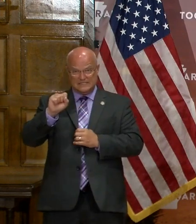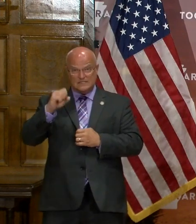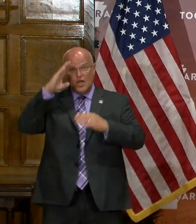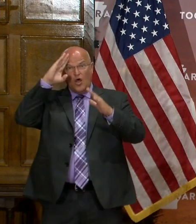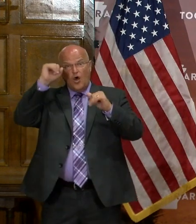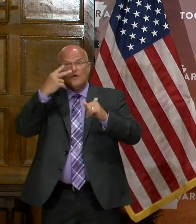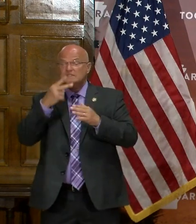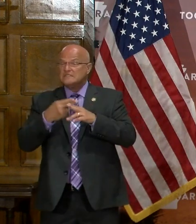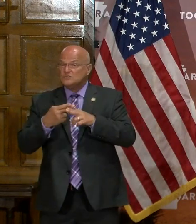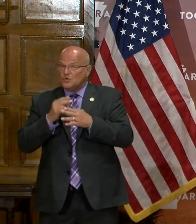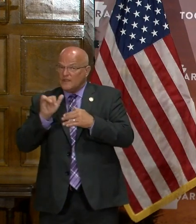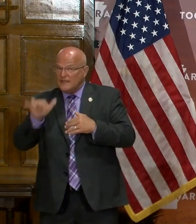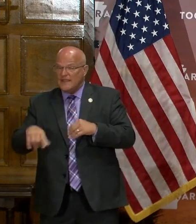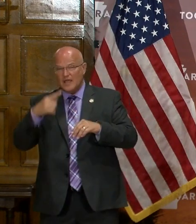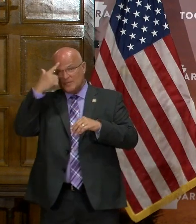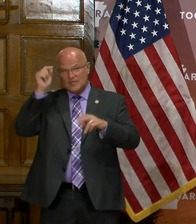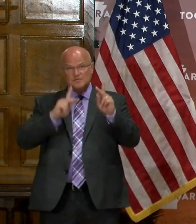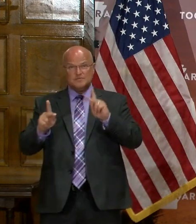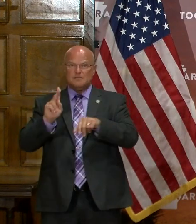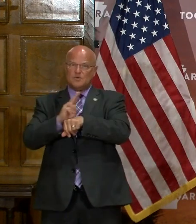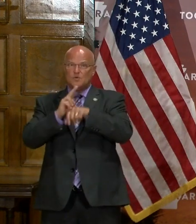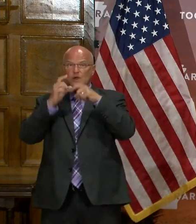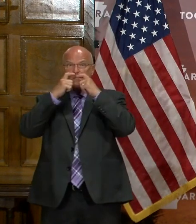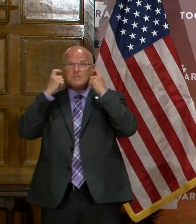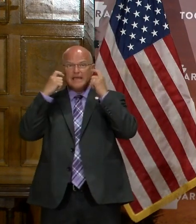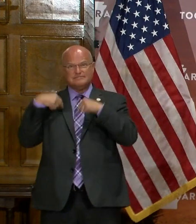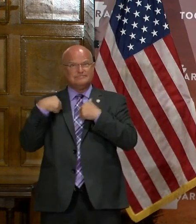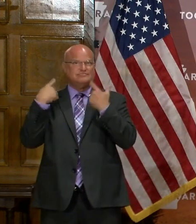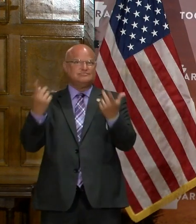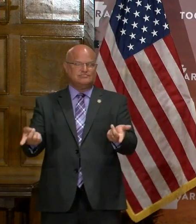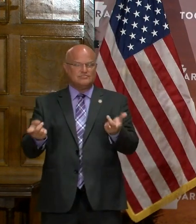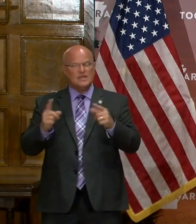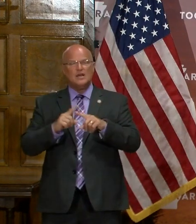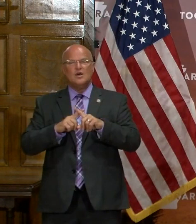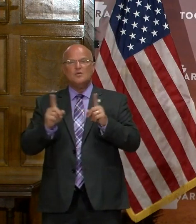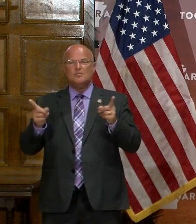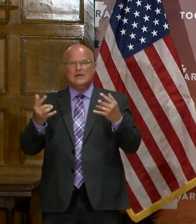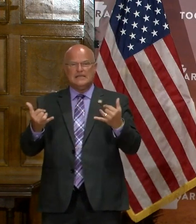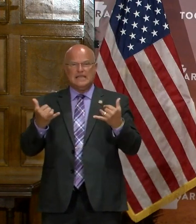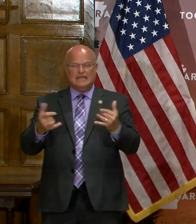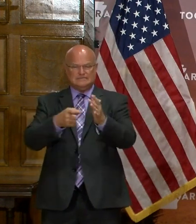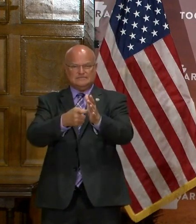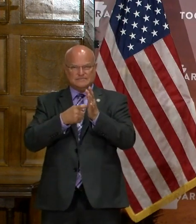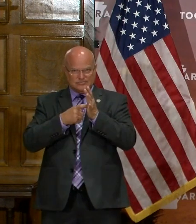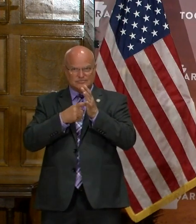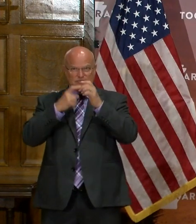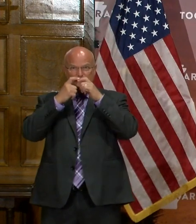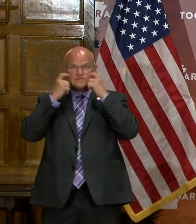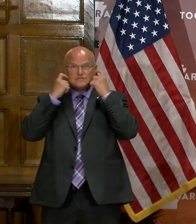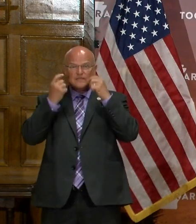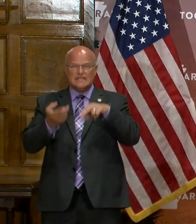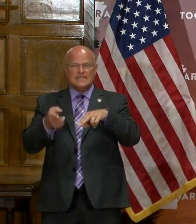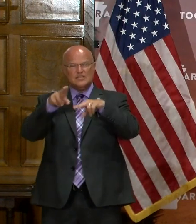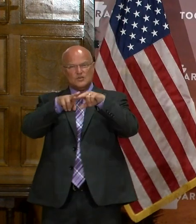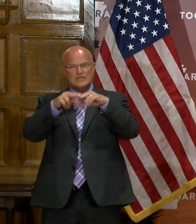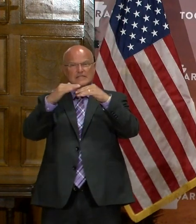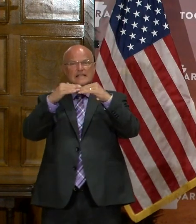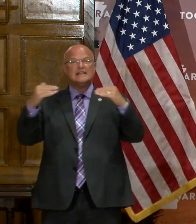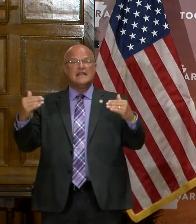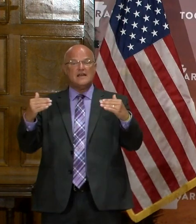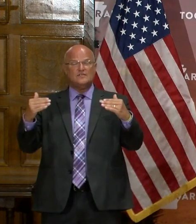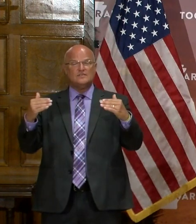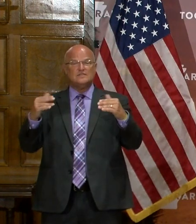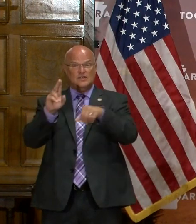hopefully we'll see it sooner than that because people have been wearing masks for a long time. But if we have an increased level